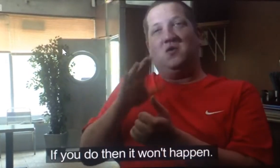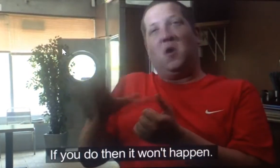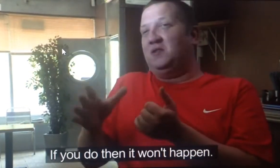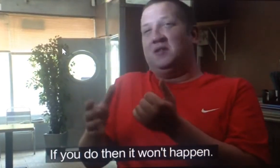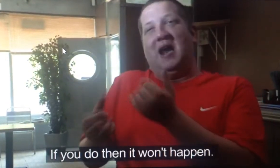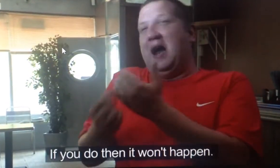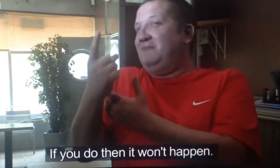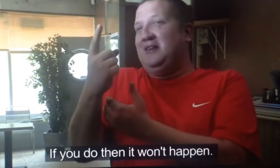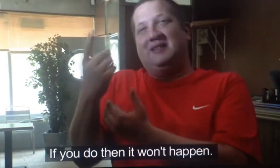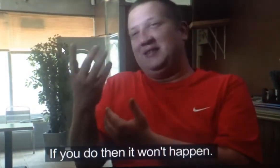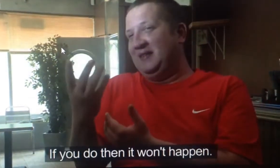won't happen